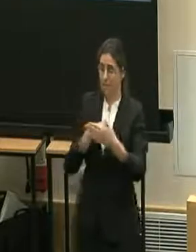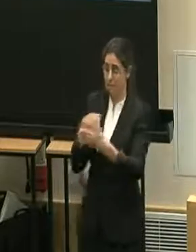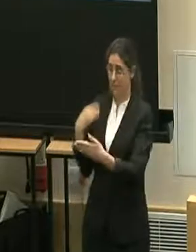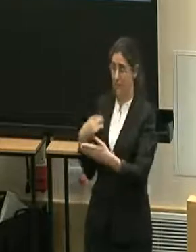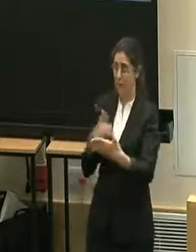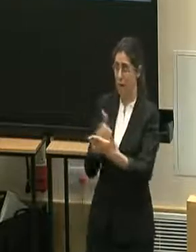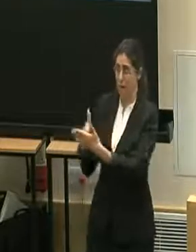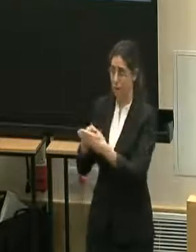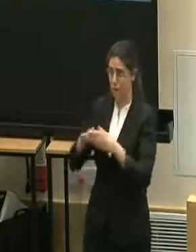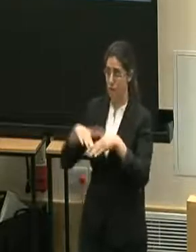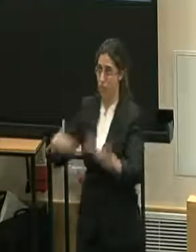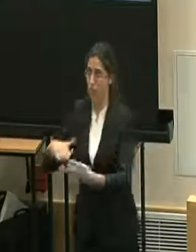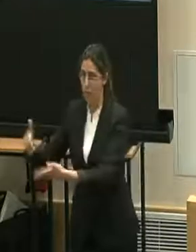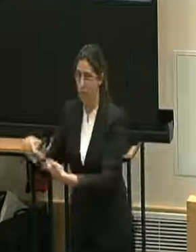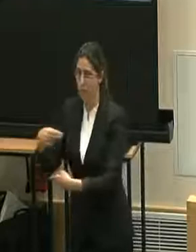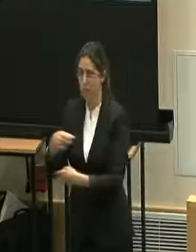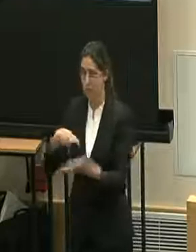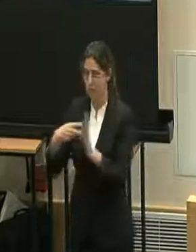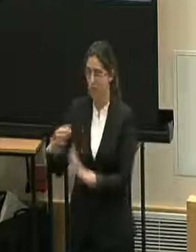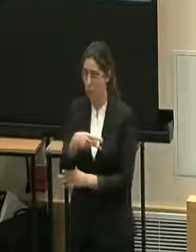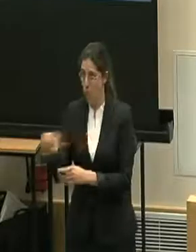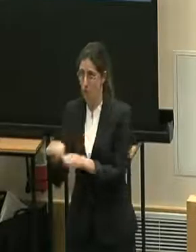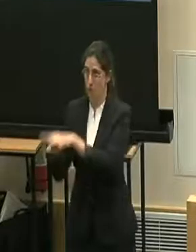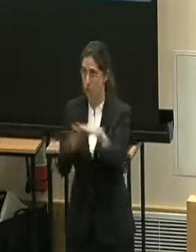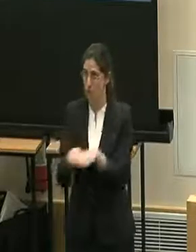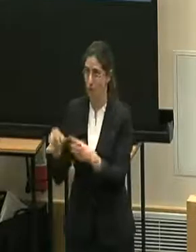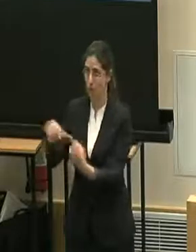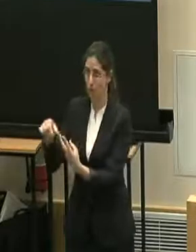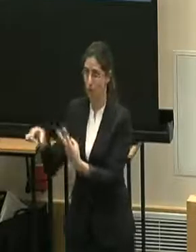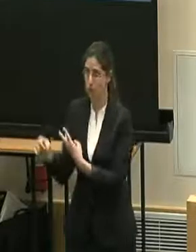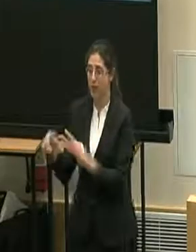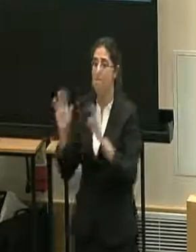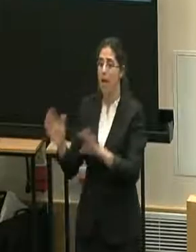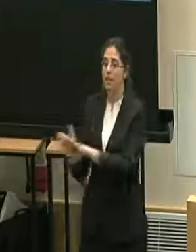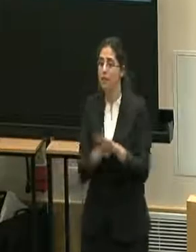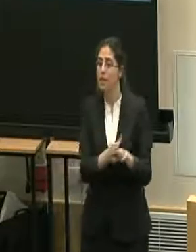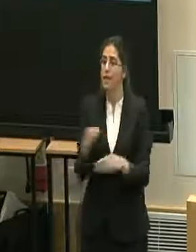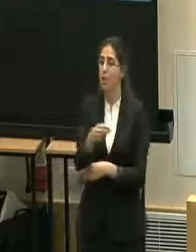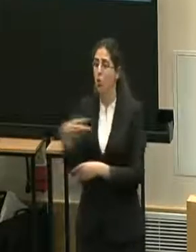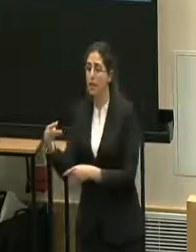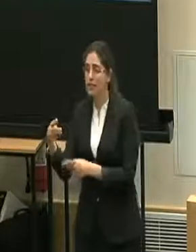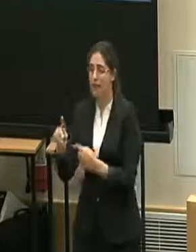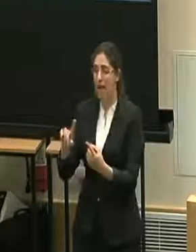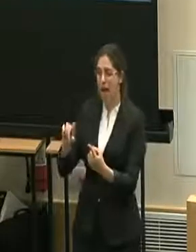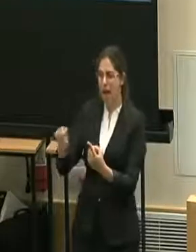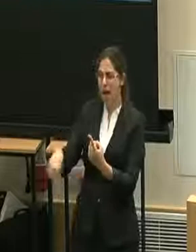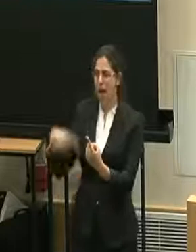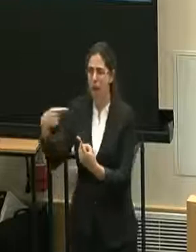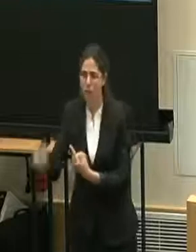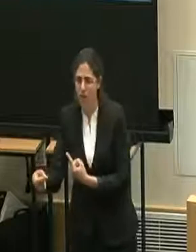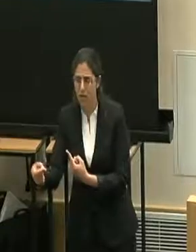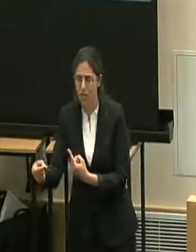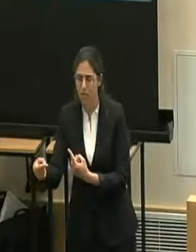Equality of outcome is an account which says only when the results of the